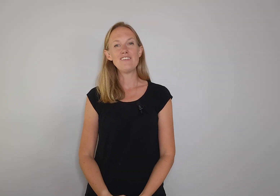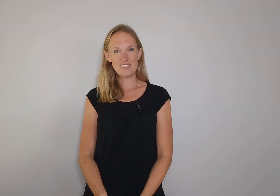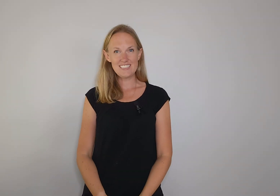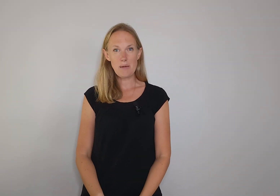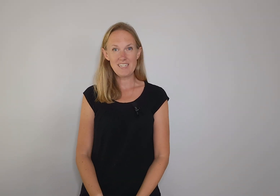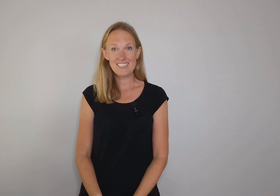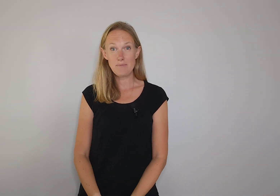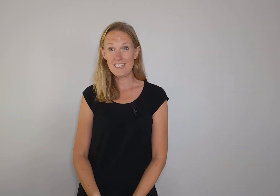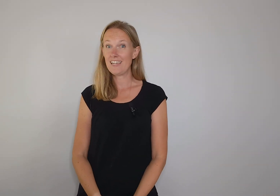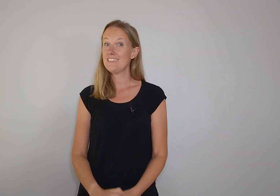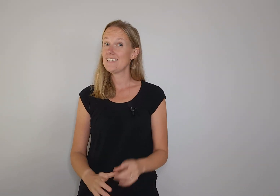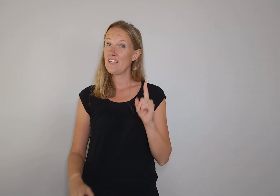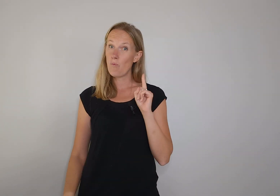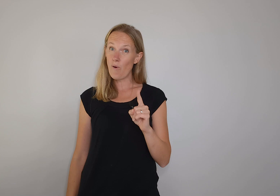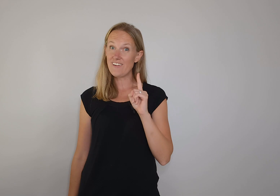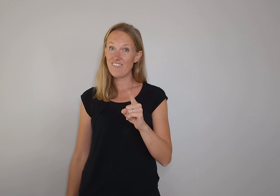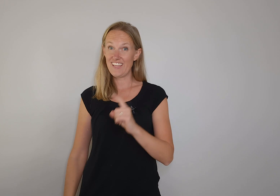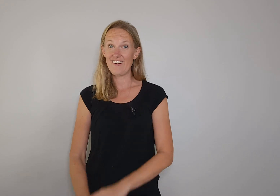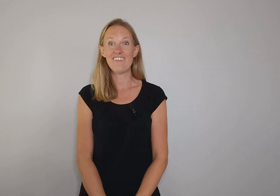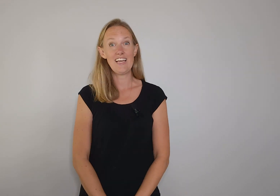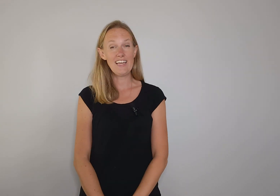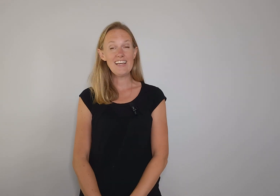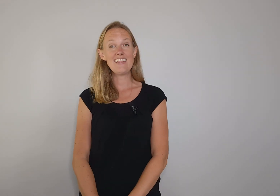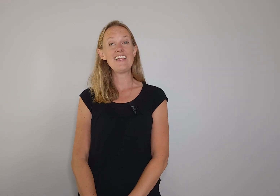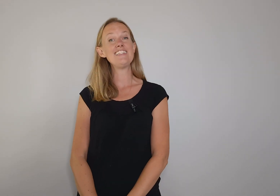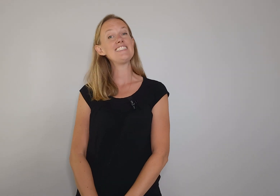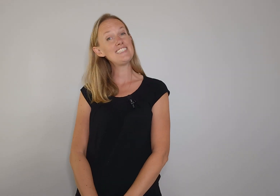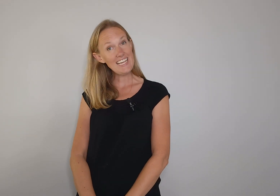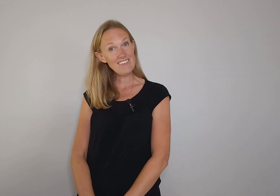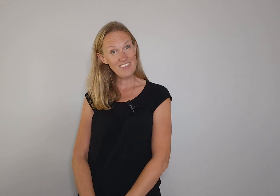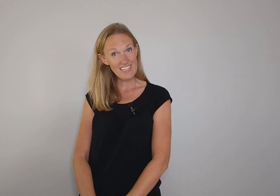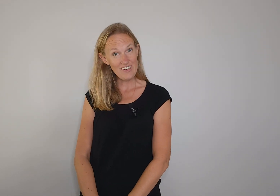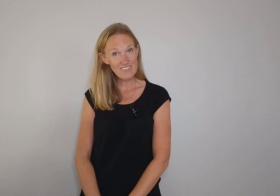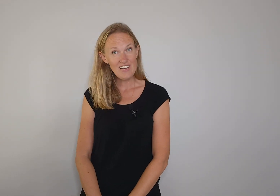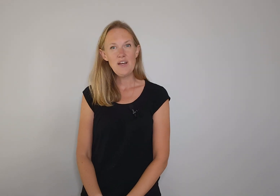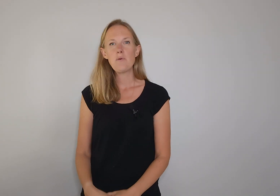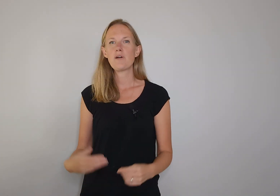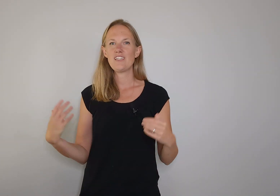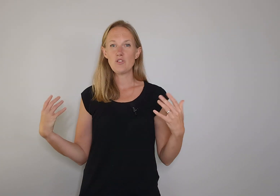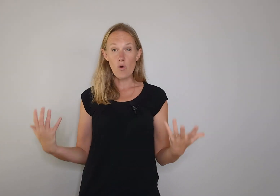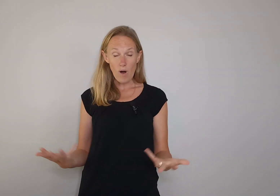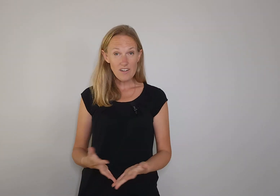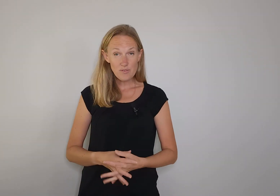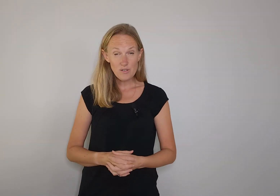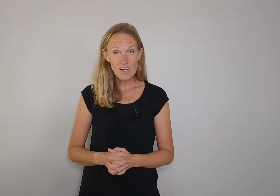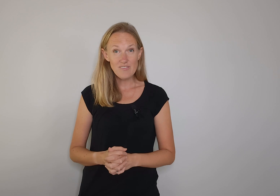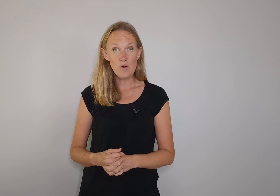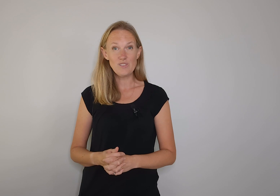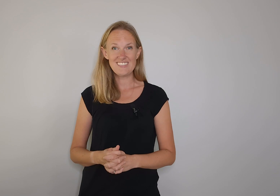for the step-by-step signs in one video, okay? And then in the second video, we're going to do a walkthrough of the whole